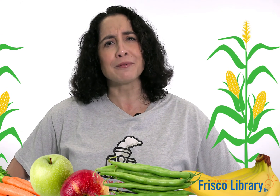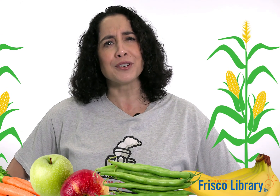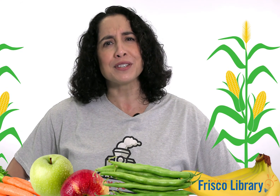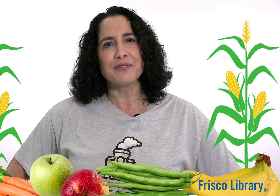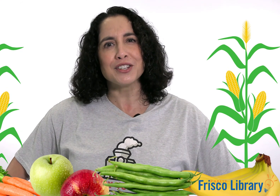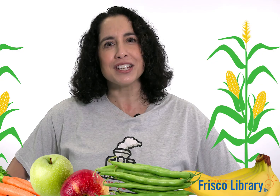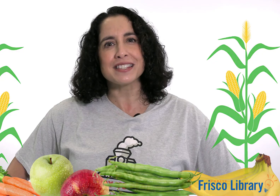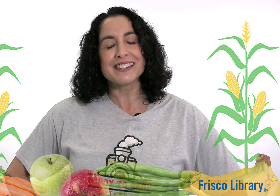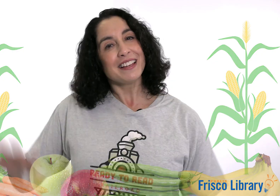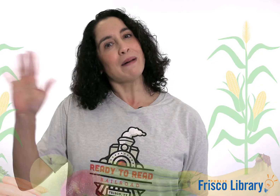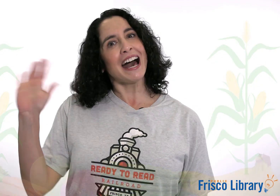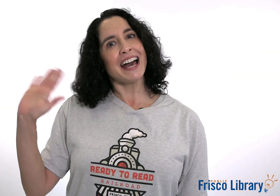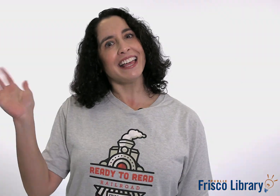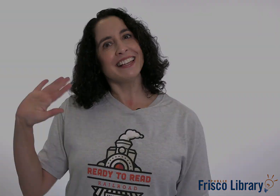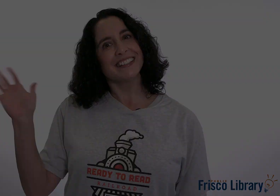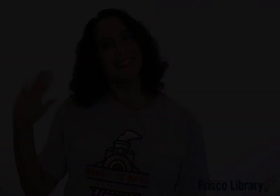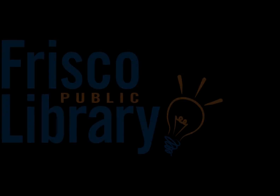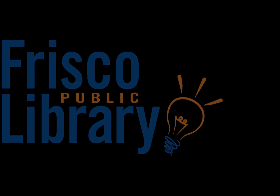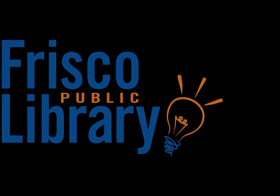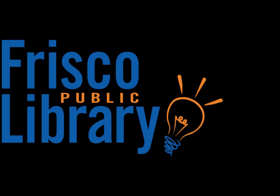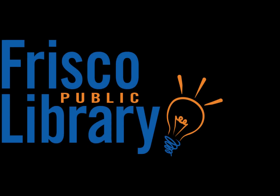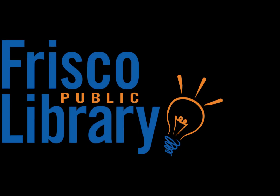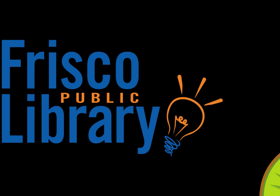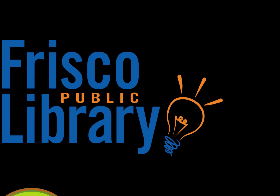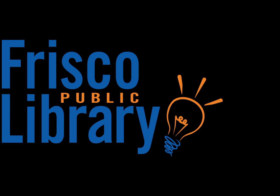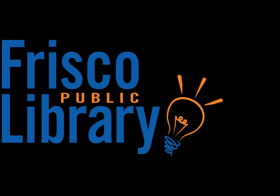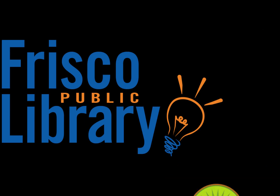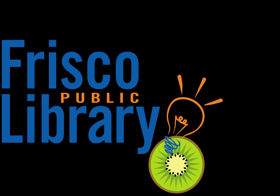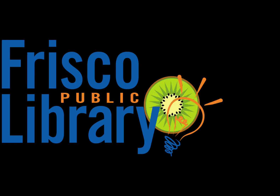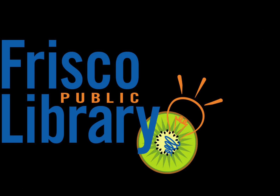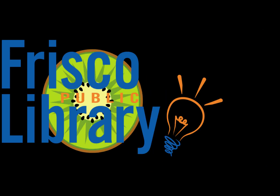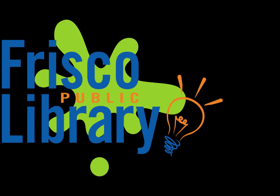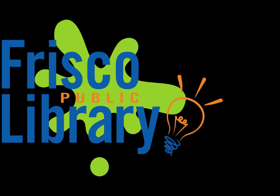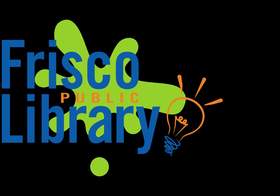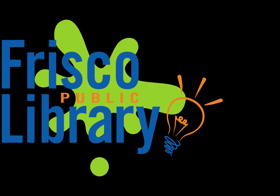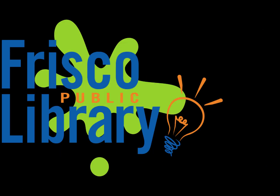some fruits and veggies bye zoo you you you you